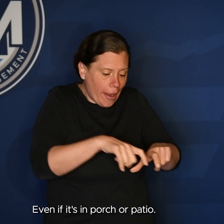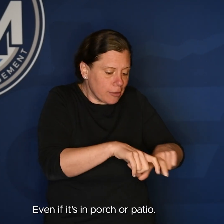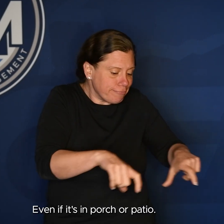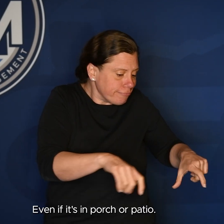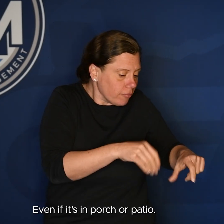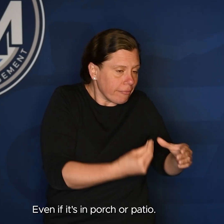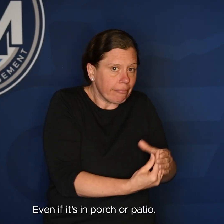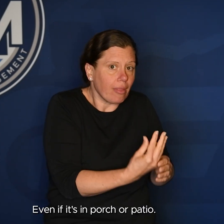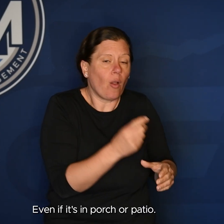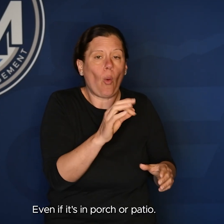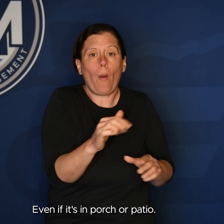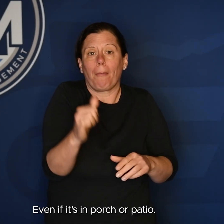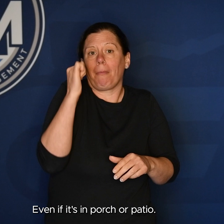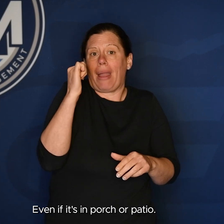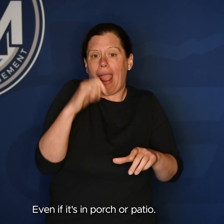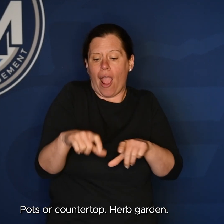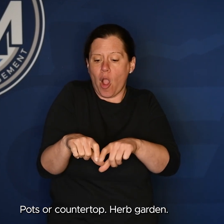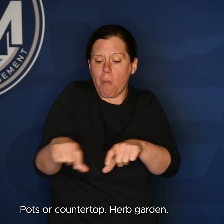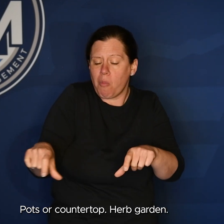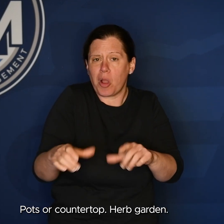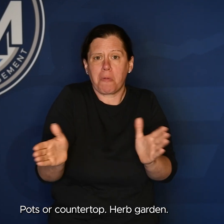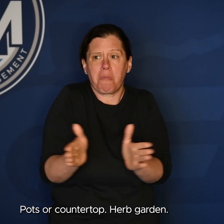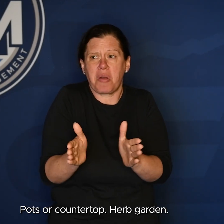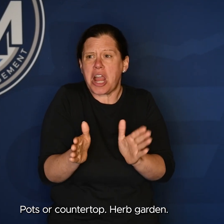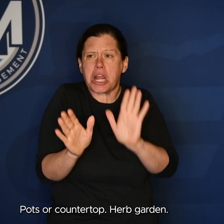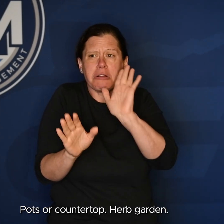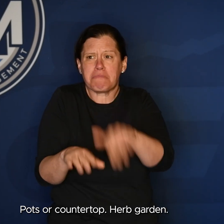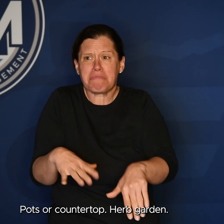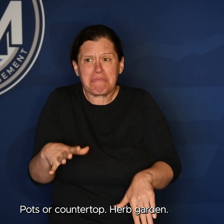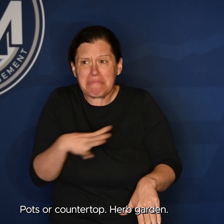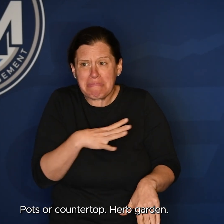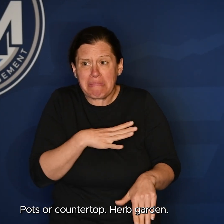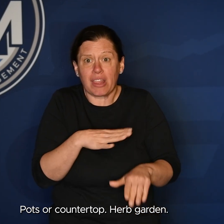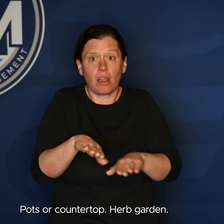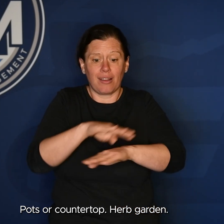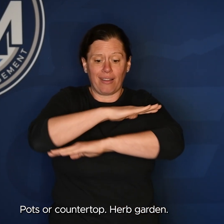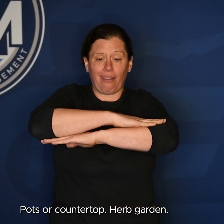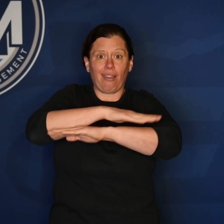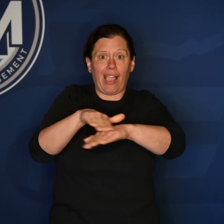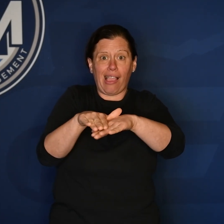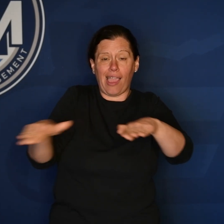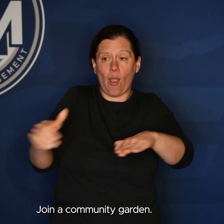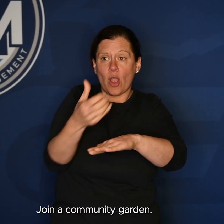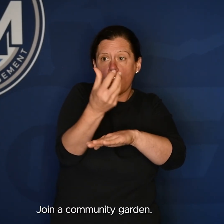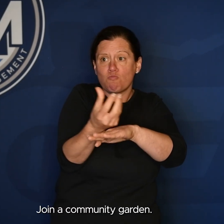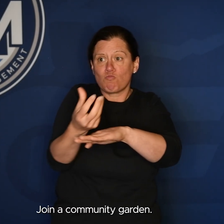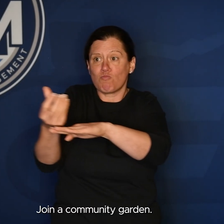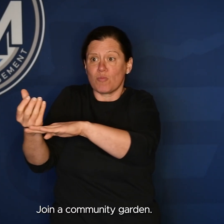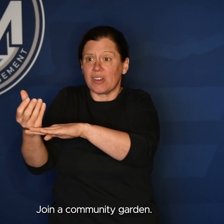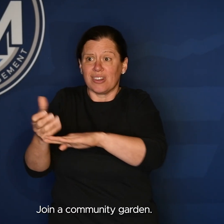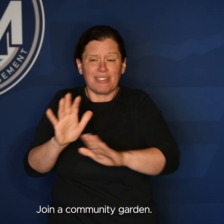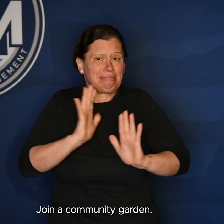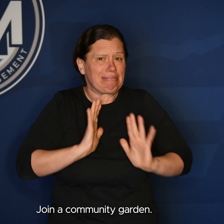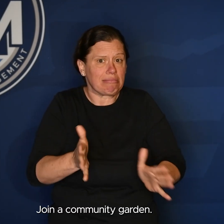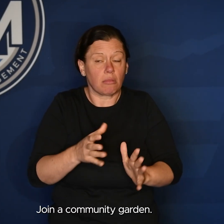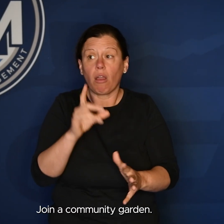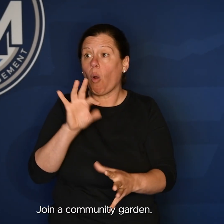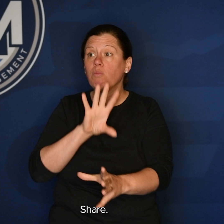Even if it's in porch or patio pots or countertop herb garden, join a community garden.